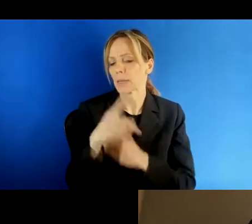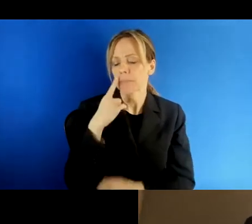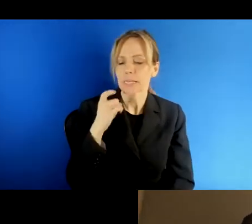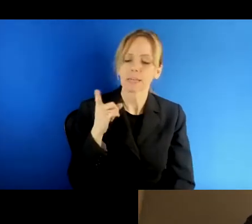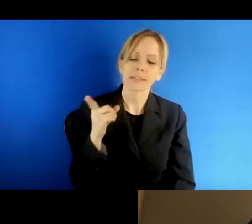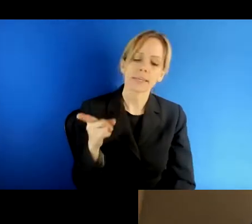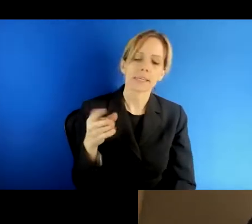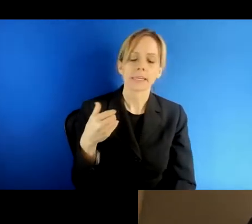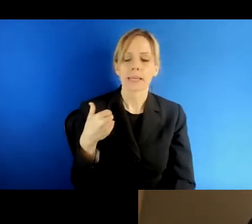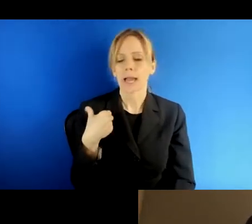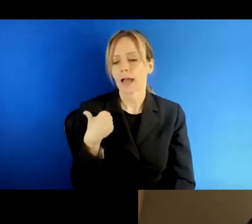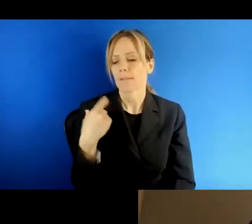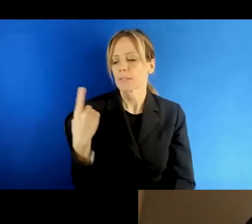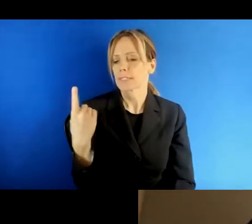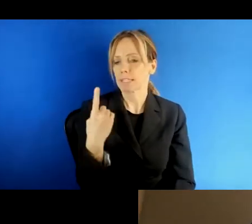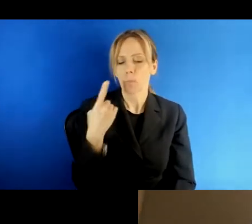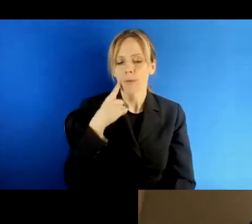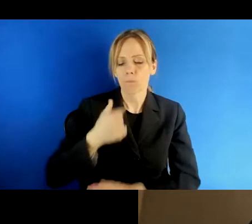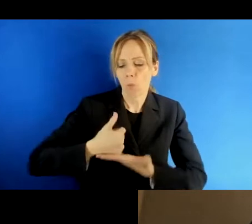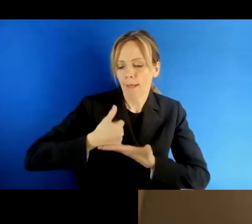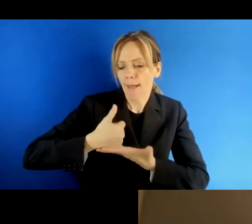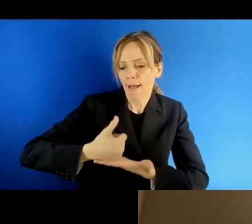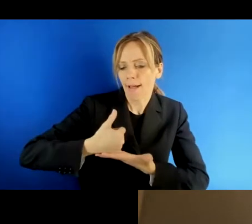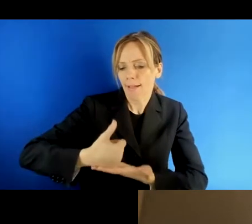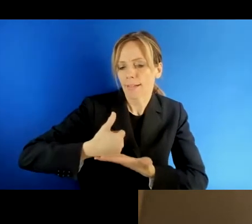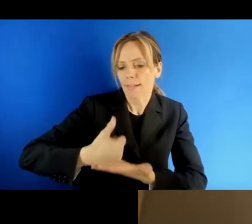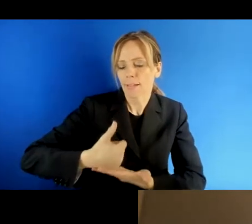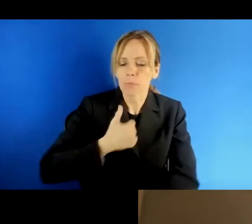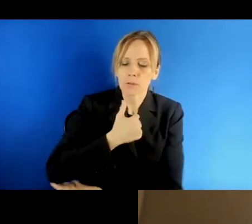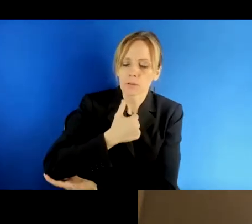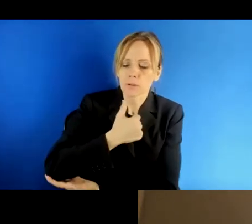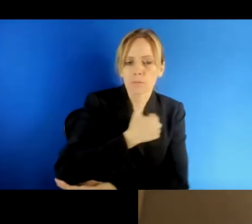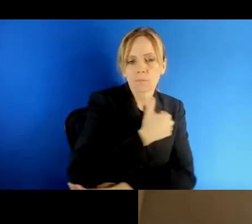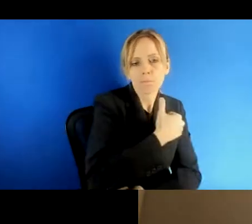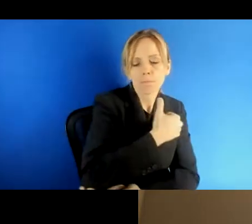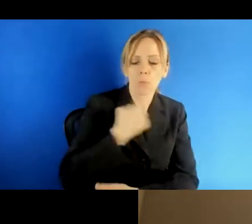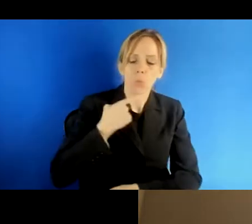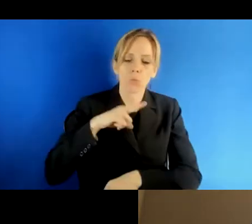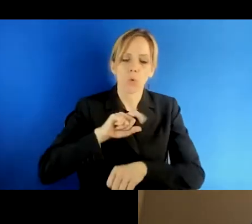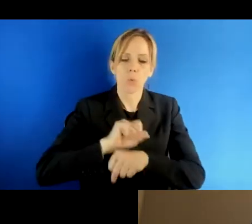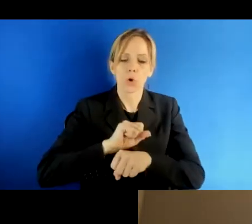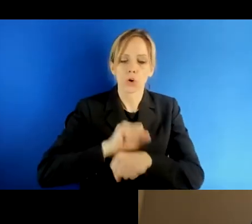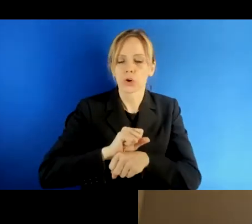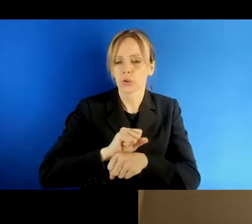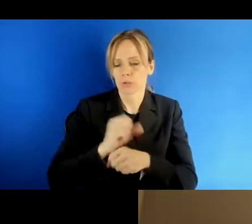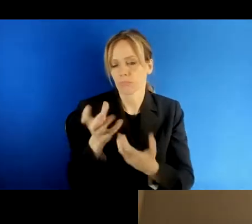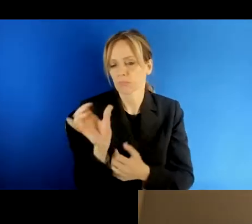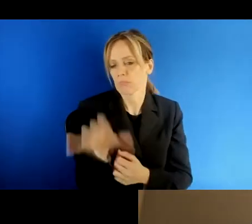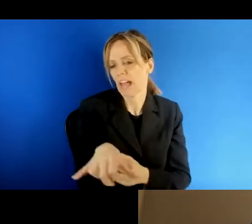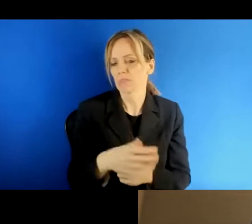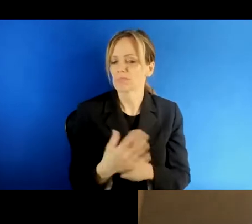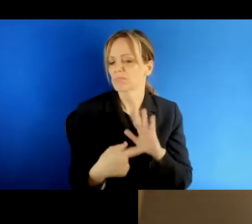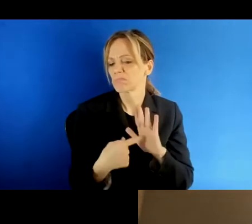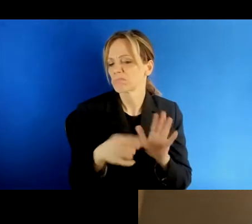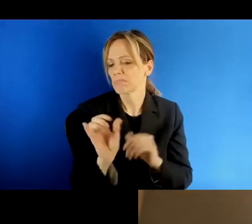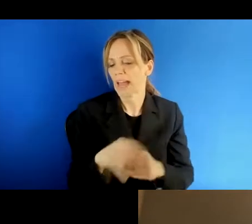had someone to help him do his work or stuff like